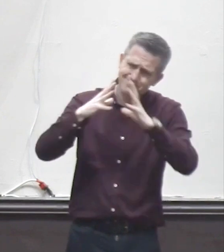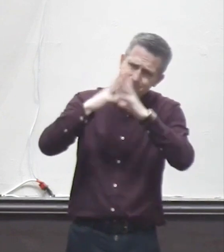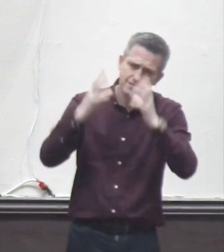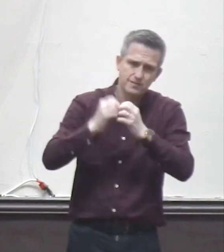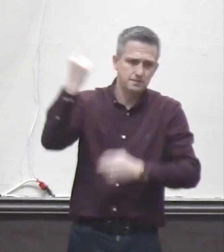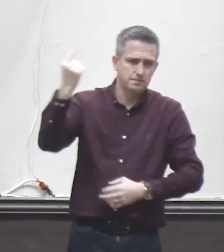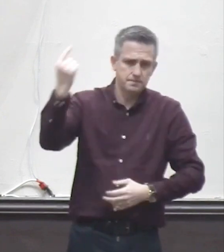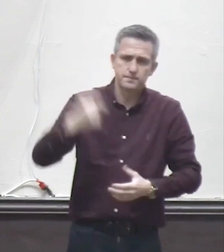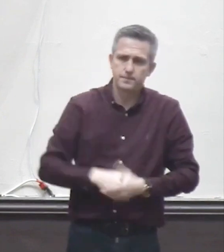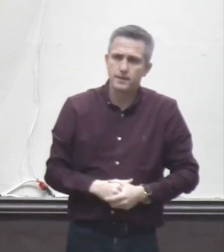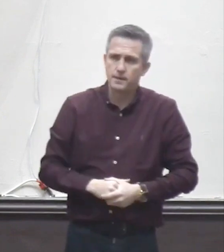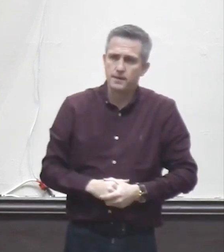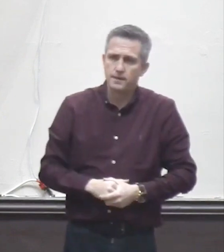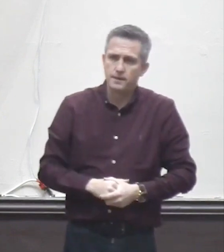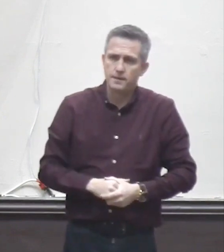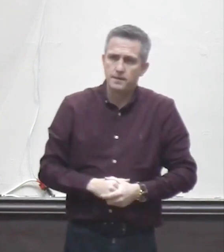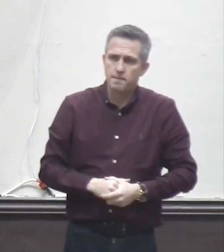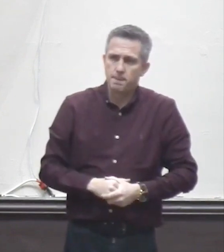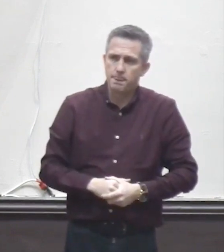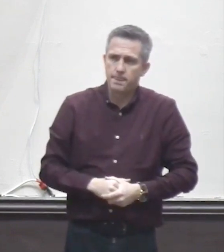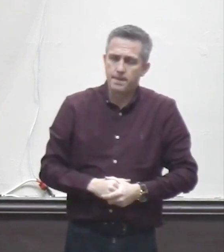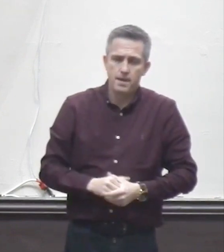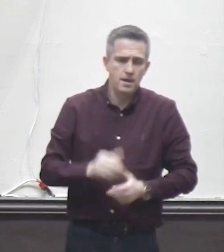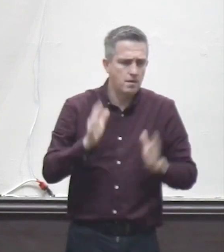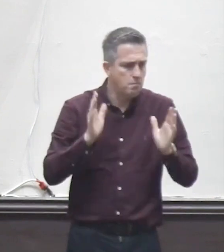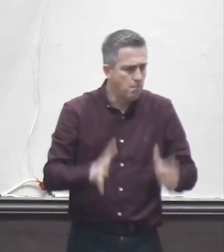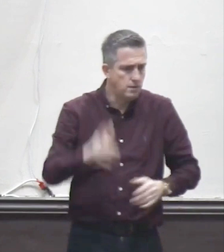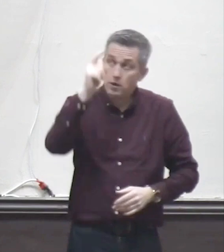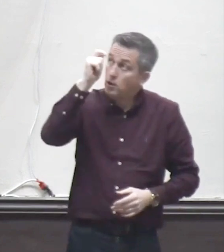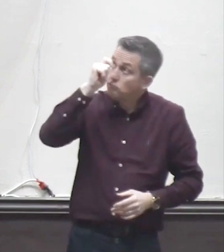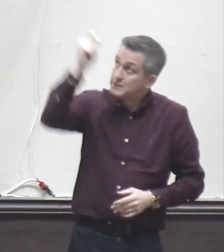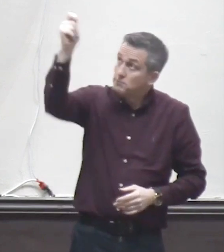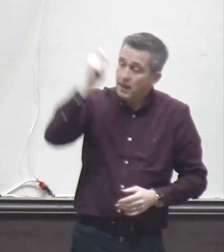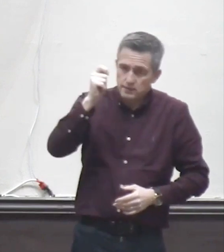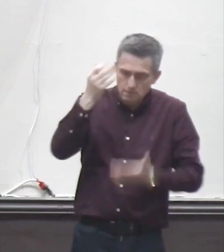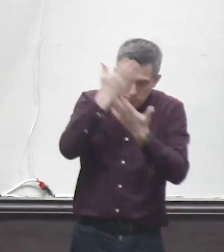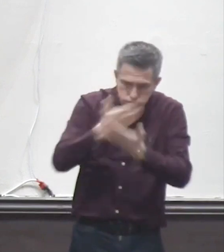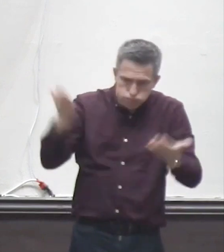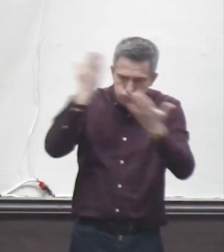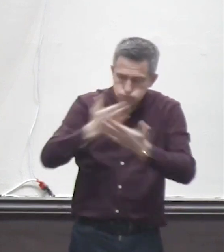to Him belongs all respect and absolute respect.